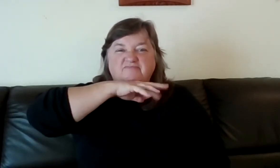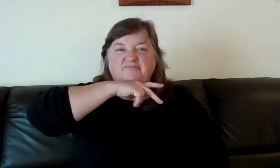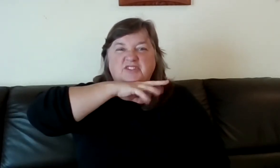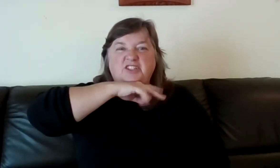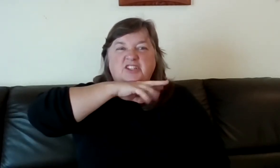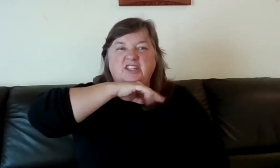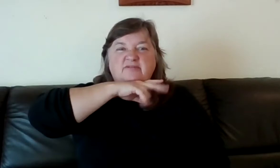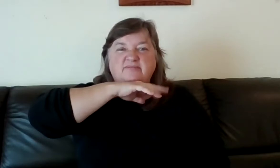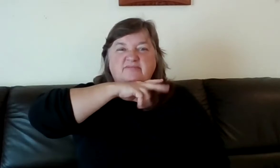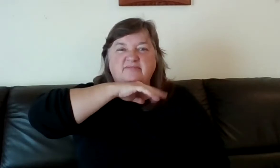Dirty.